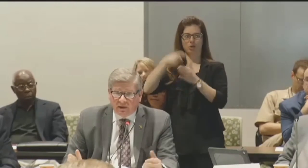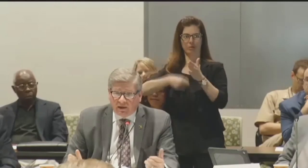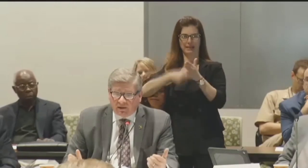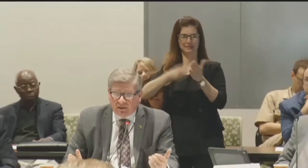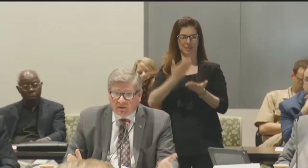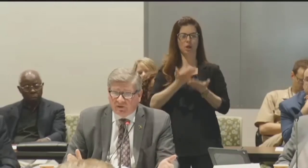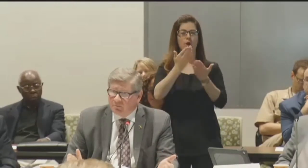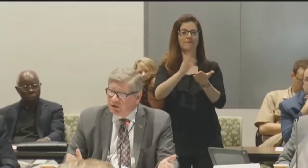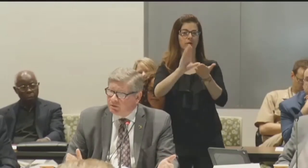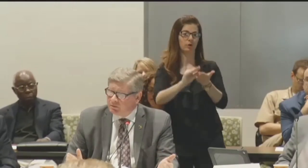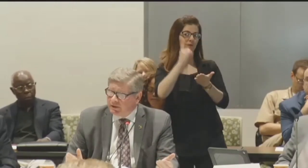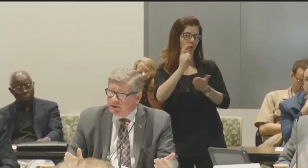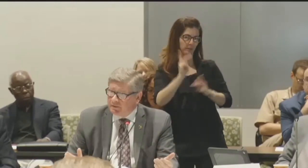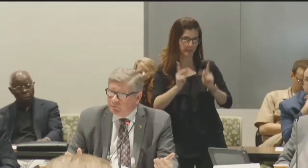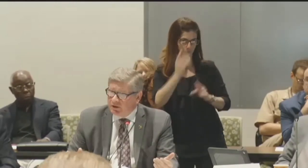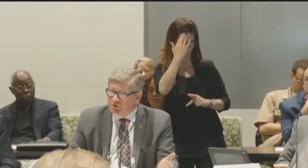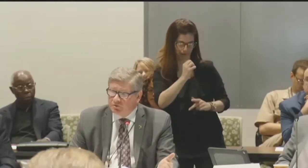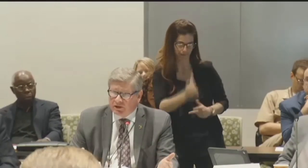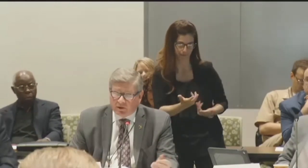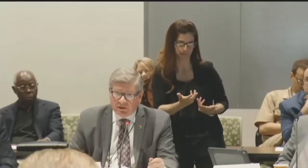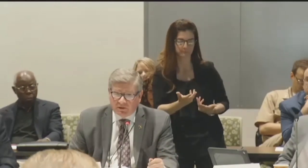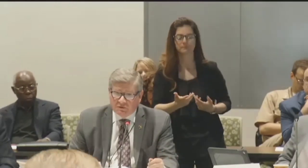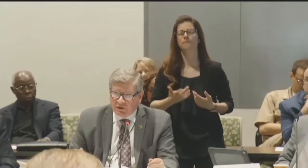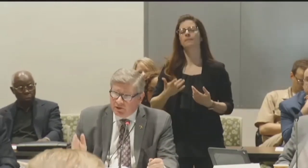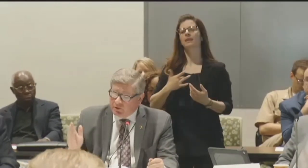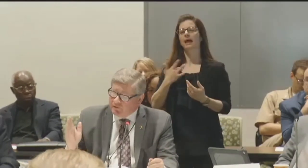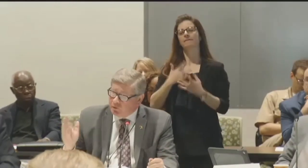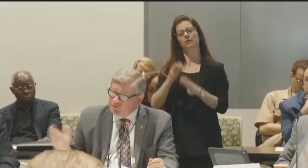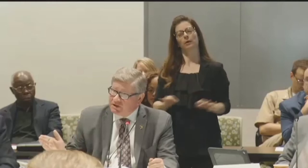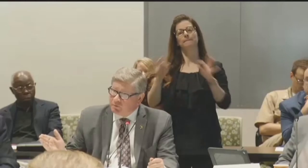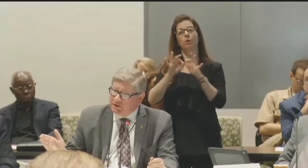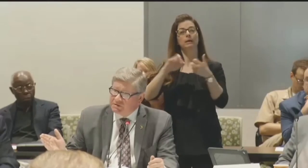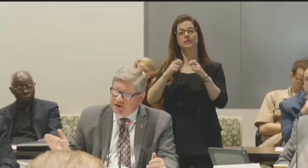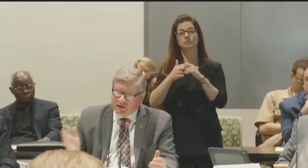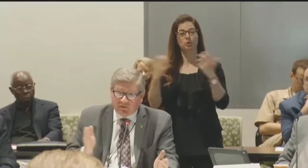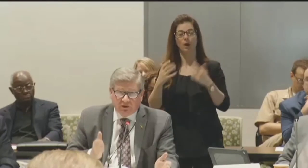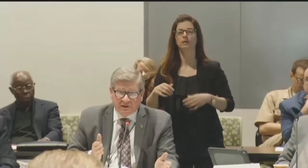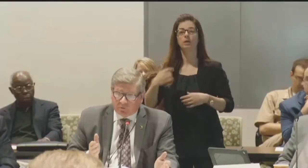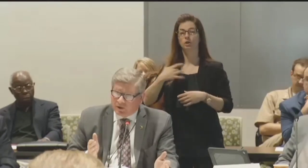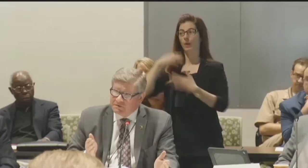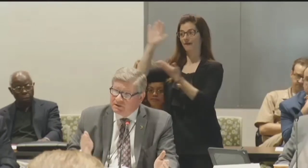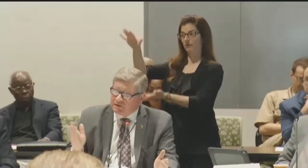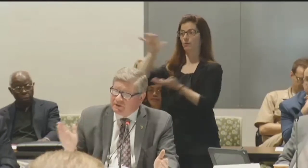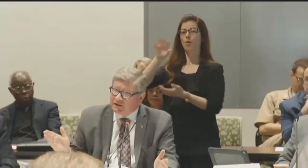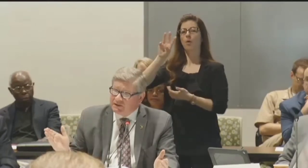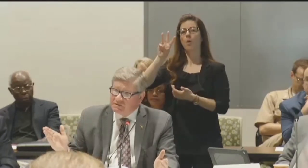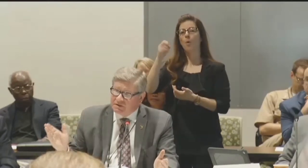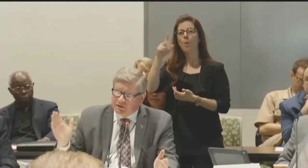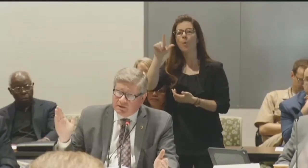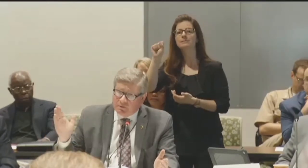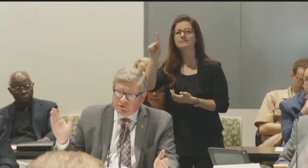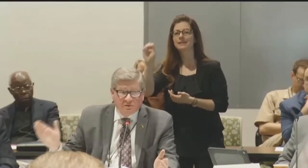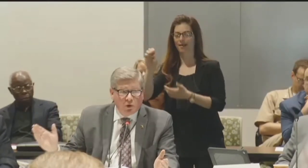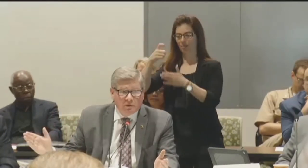And I think a fundamental issue here is you have wholesale rates and you have retail rates. Now the fact is